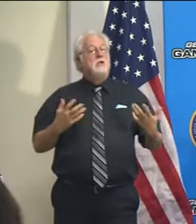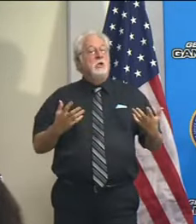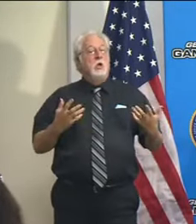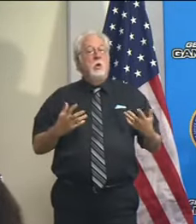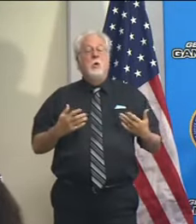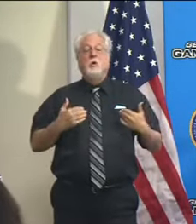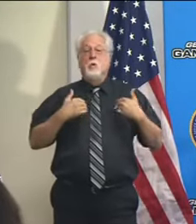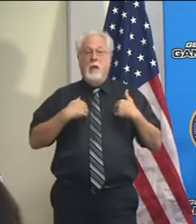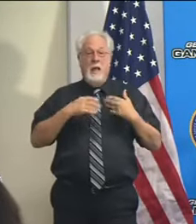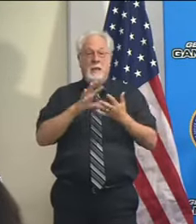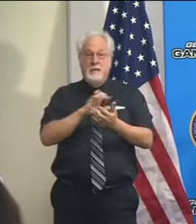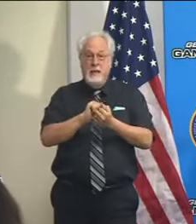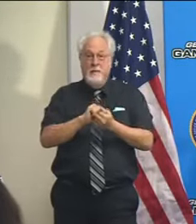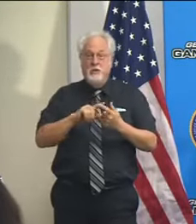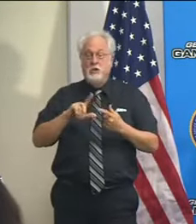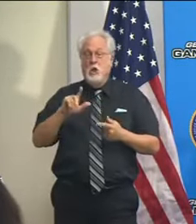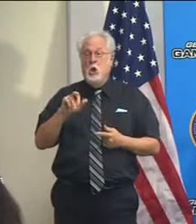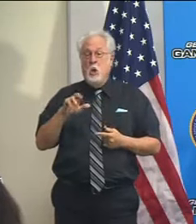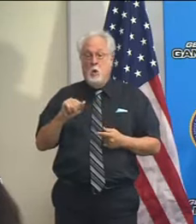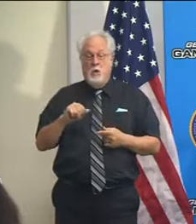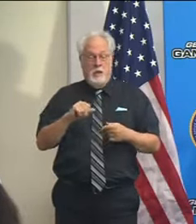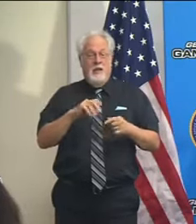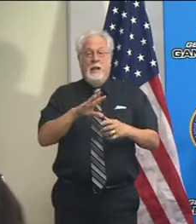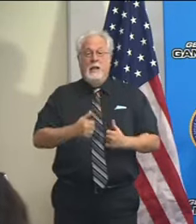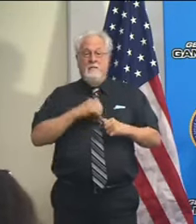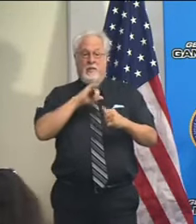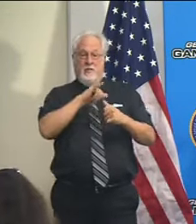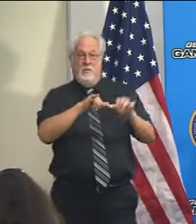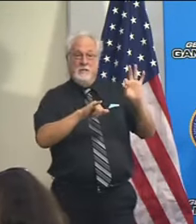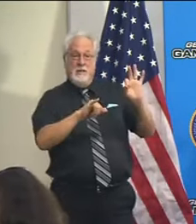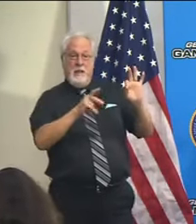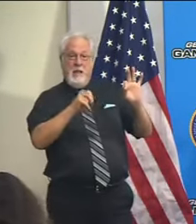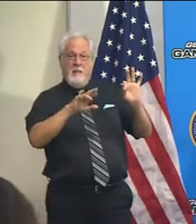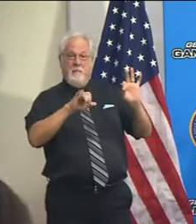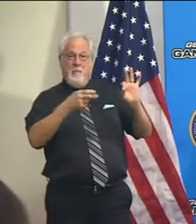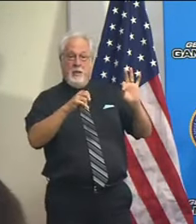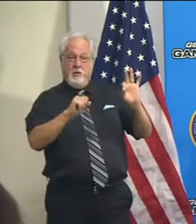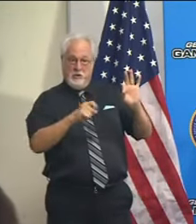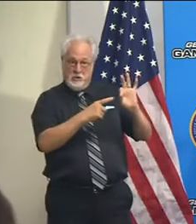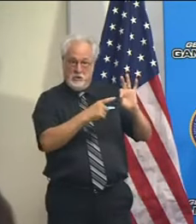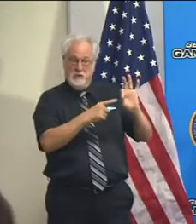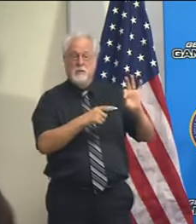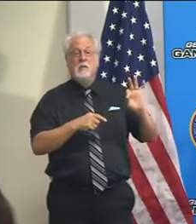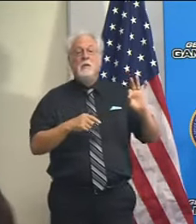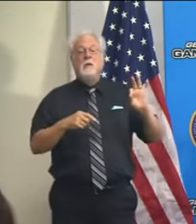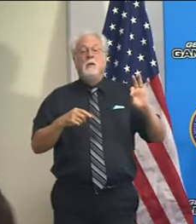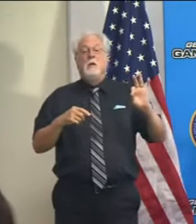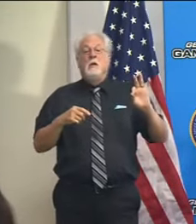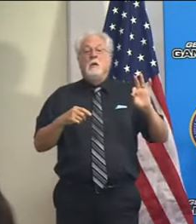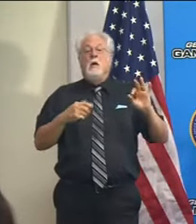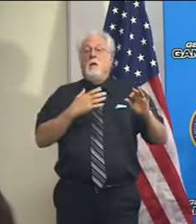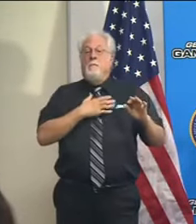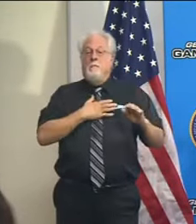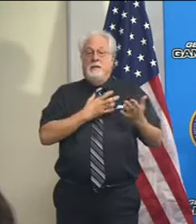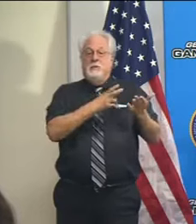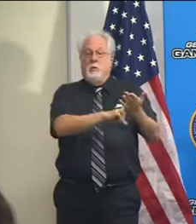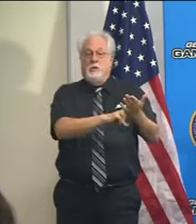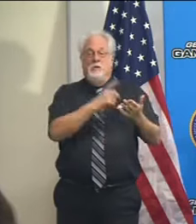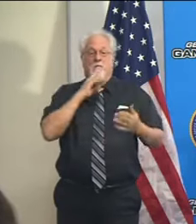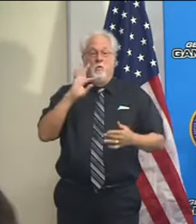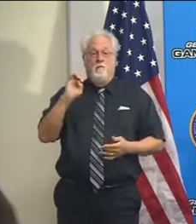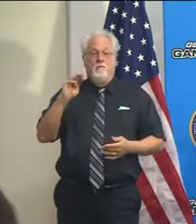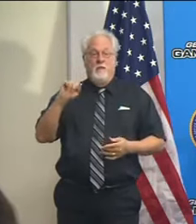suffered damage in Hurricane Laura and live in one of the 9 parishes that have been approved by FEMA for individual assistance, please register for